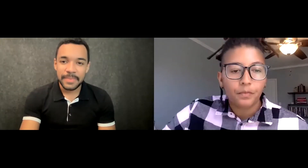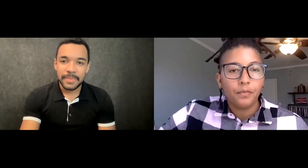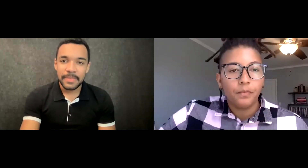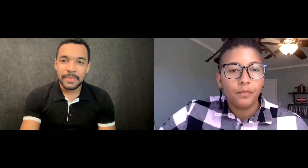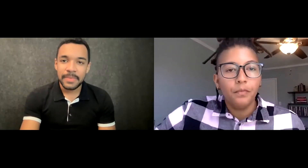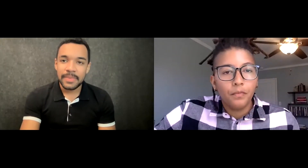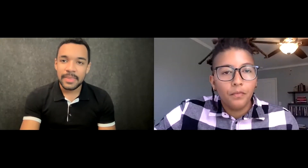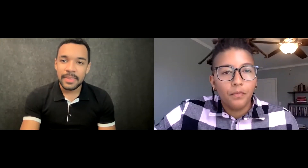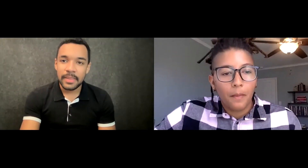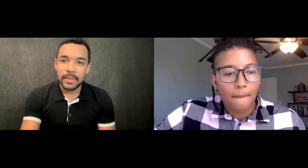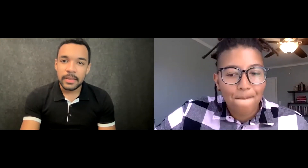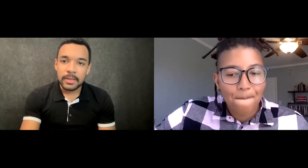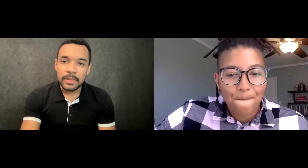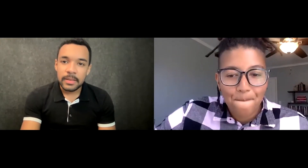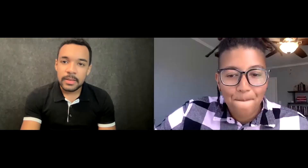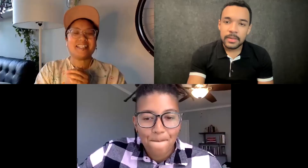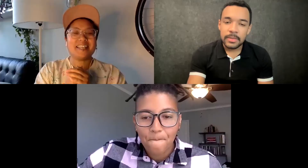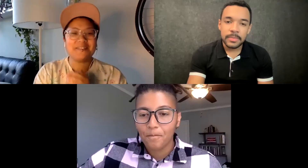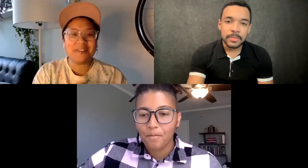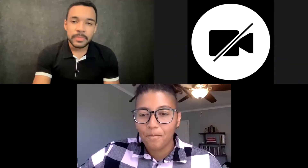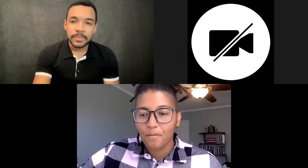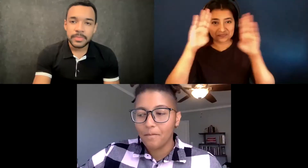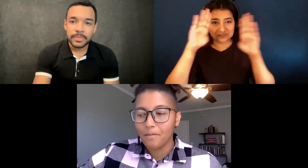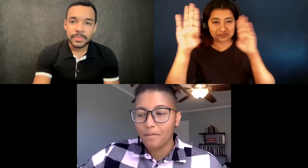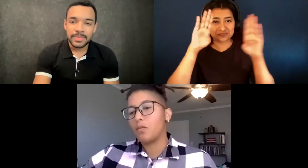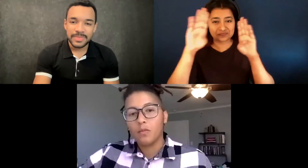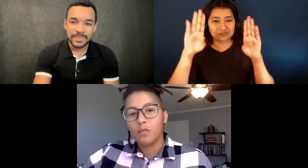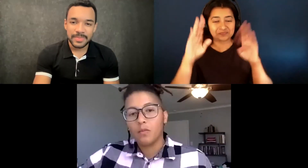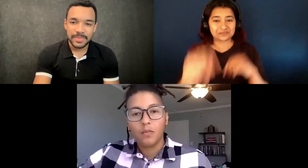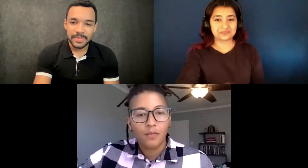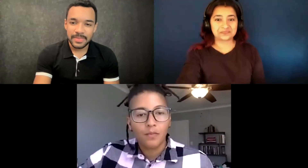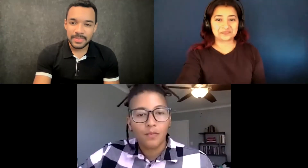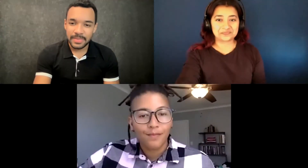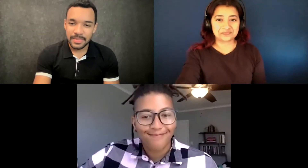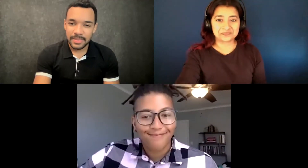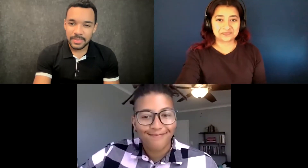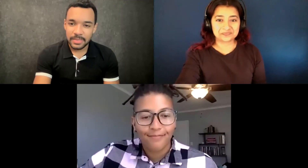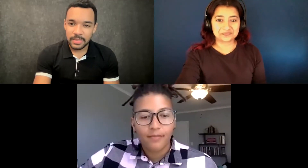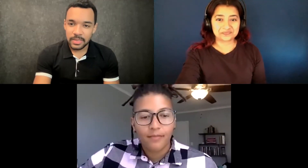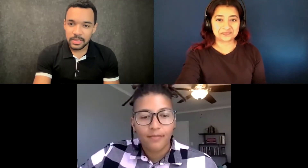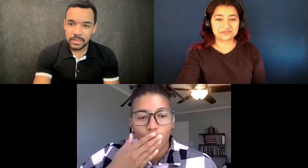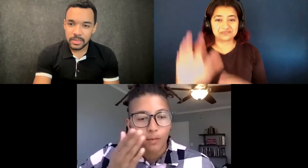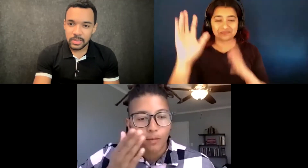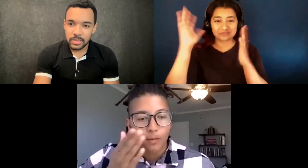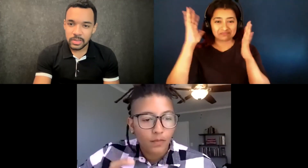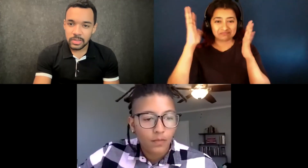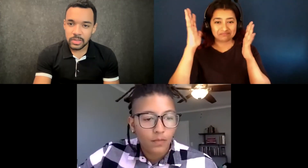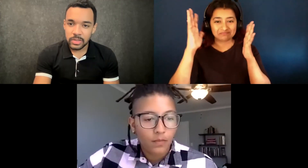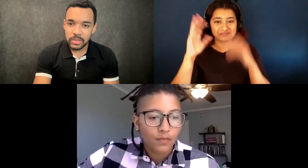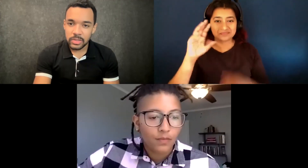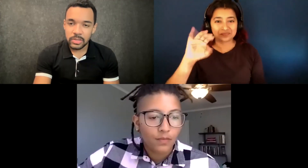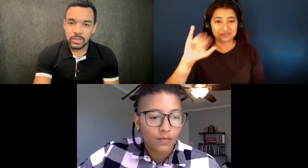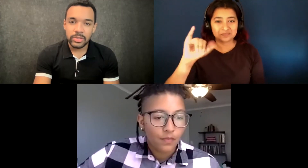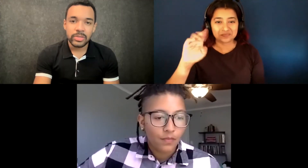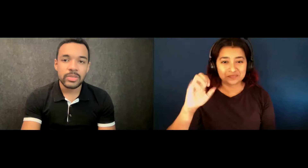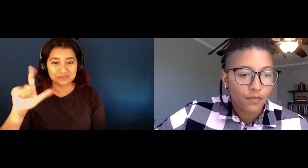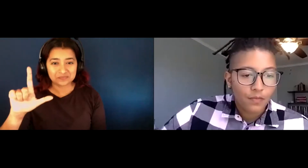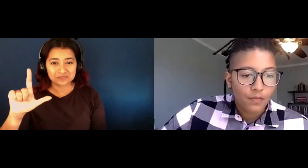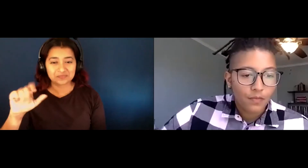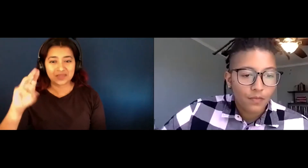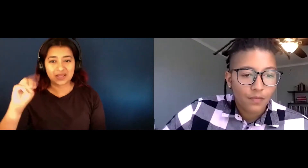Hey, everybody, please give it up. Yes, to Michael M.J. Jones. Please,